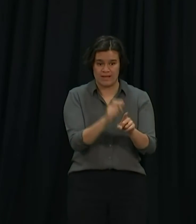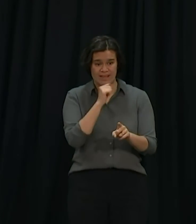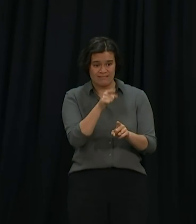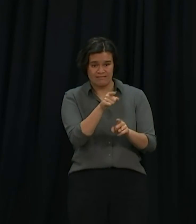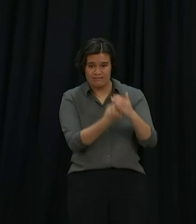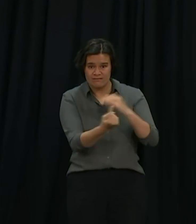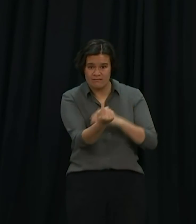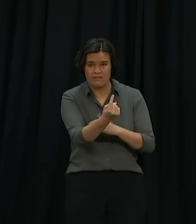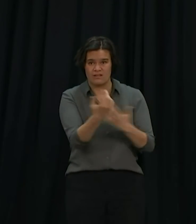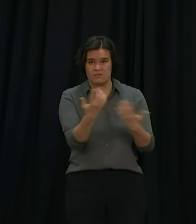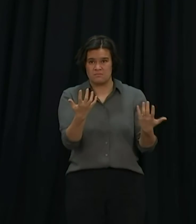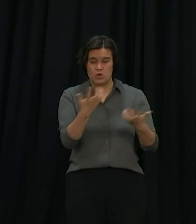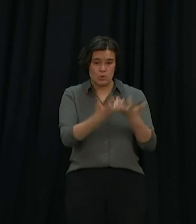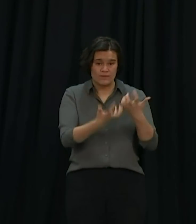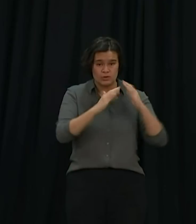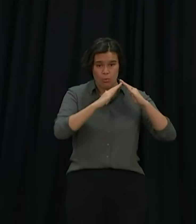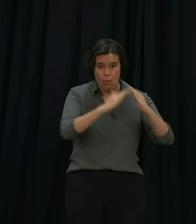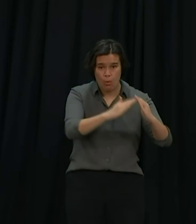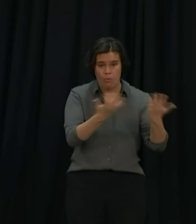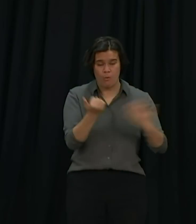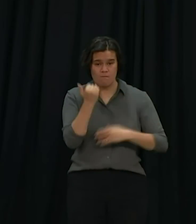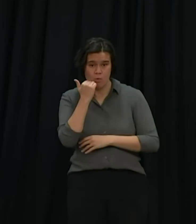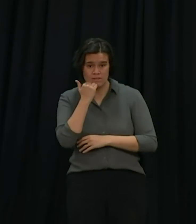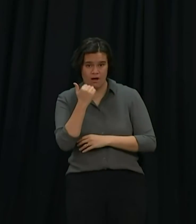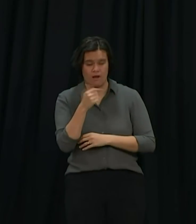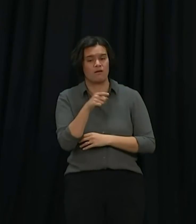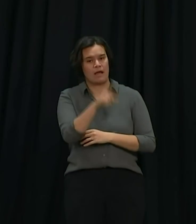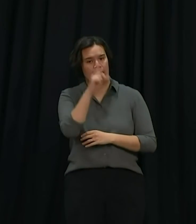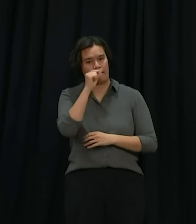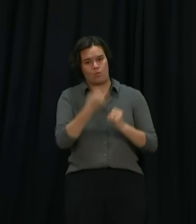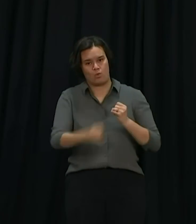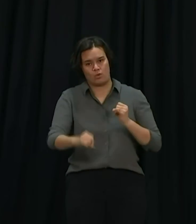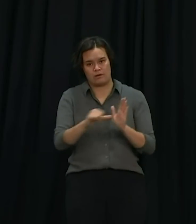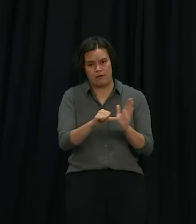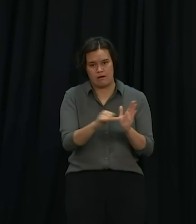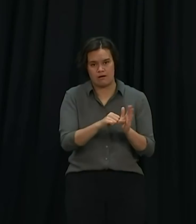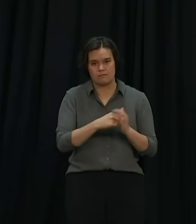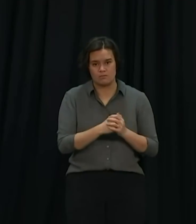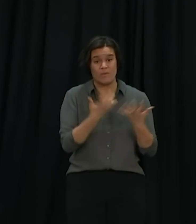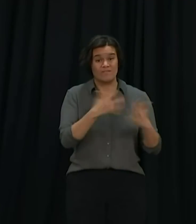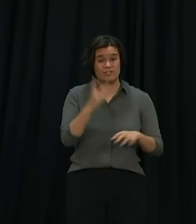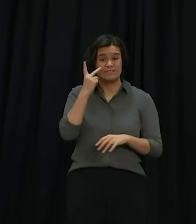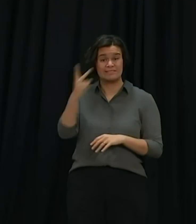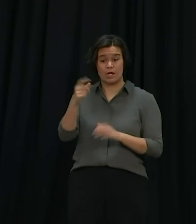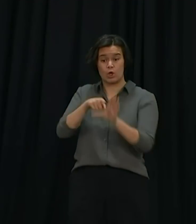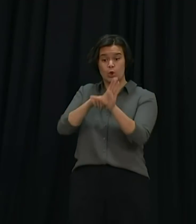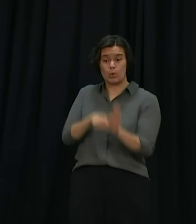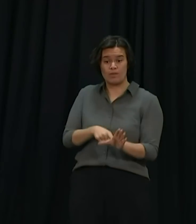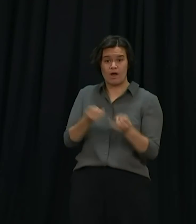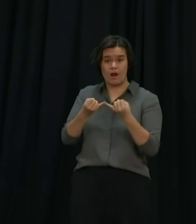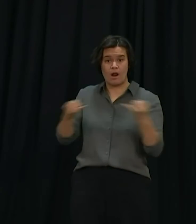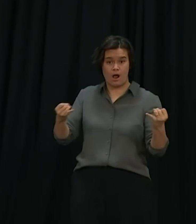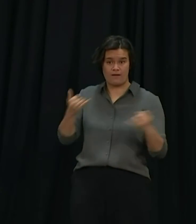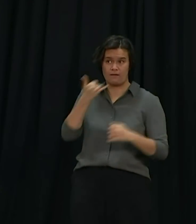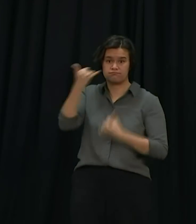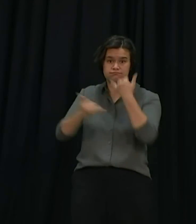in hostels or halls of residence. We know, for instance, that early on in the lockdown there was a spike in calls to Youthline.